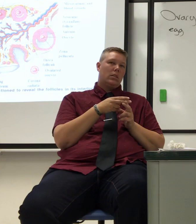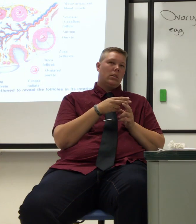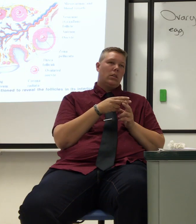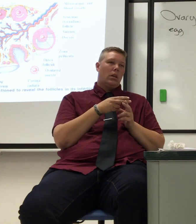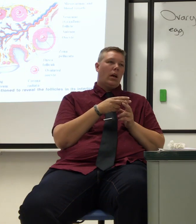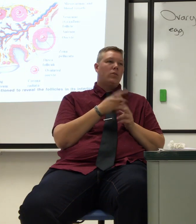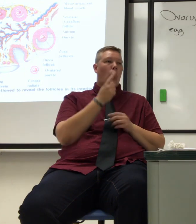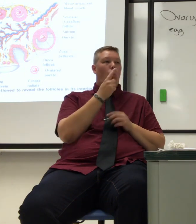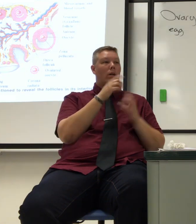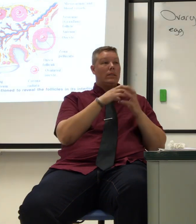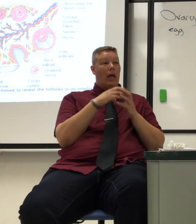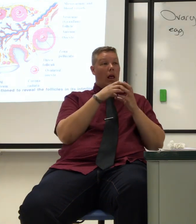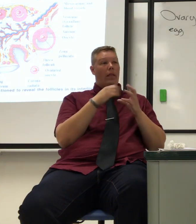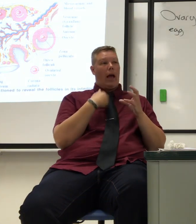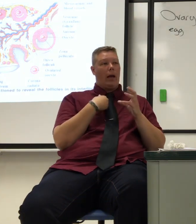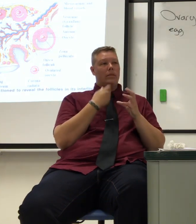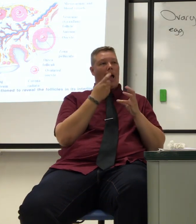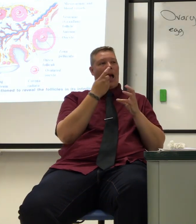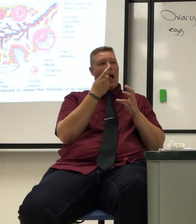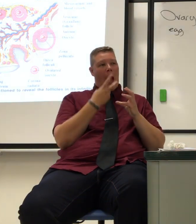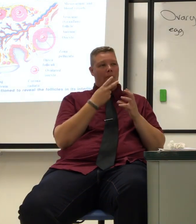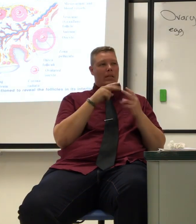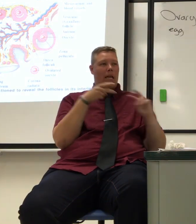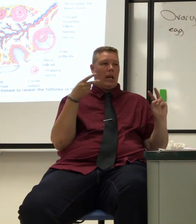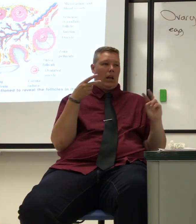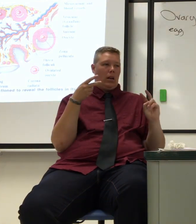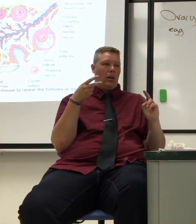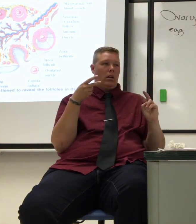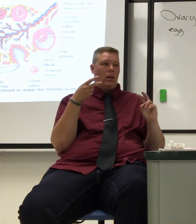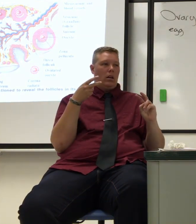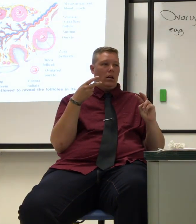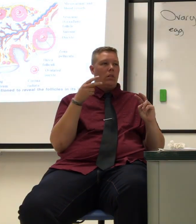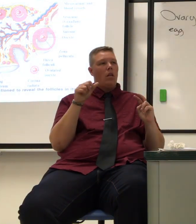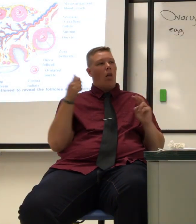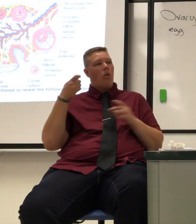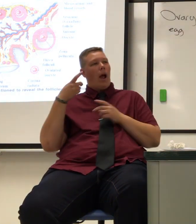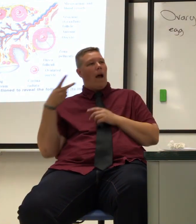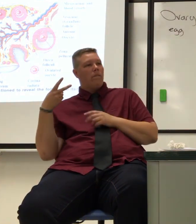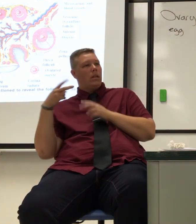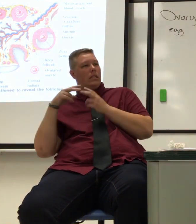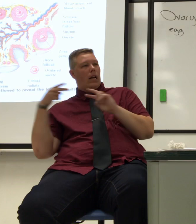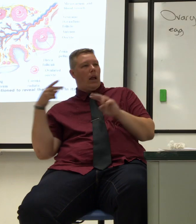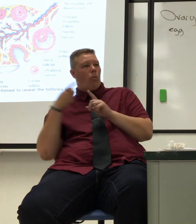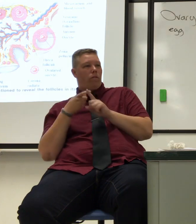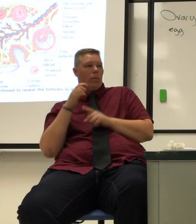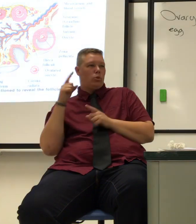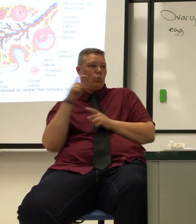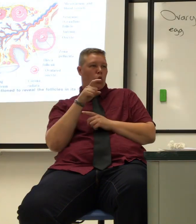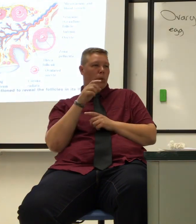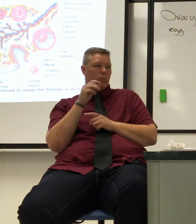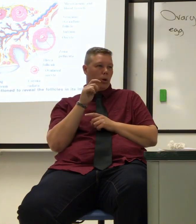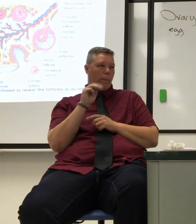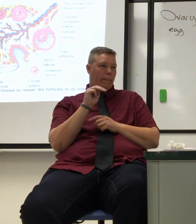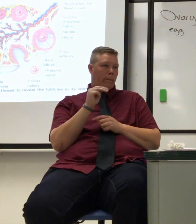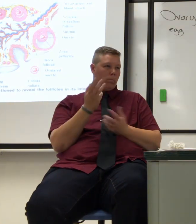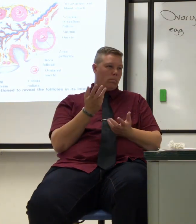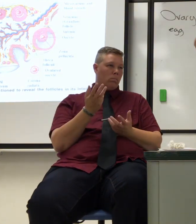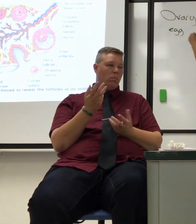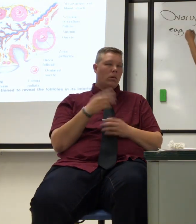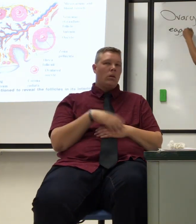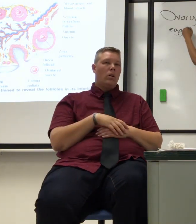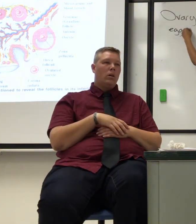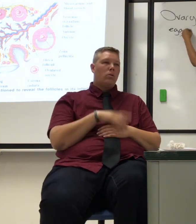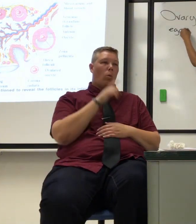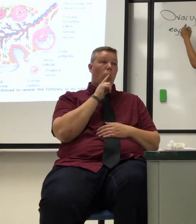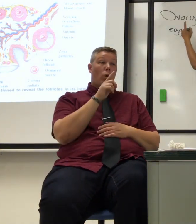got half the DNA of the female. The other half will be provided by the sperm. Okay, sperm fertilizes eggs. Well, the